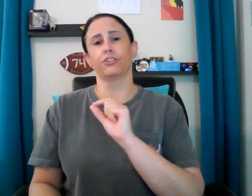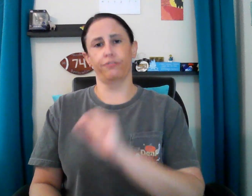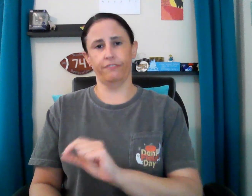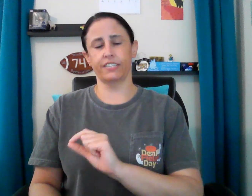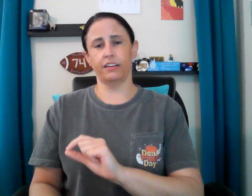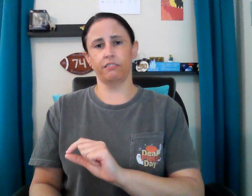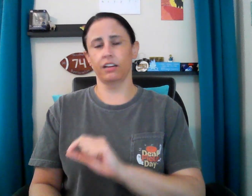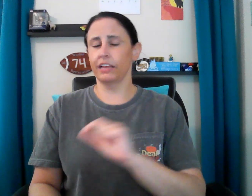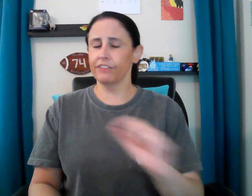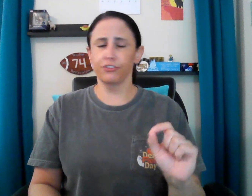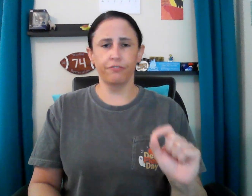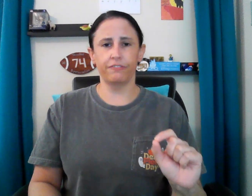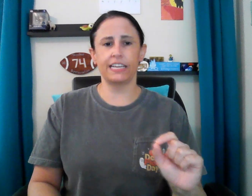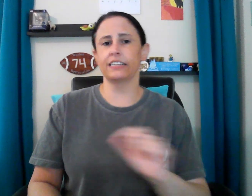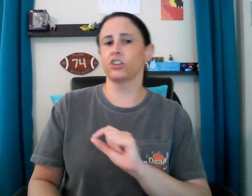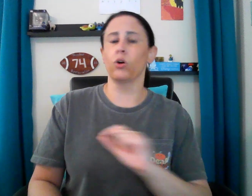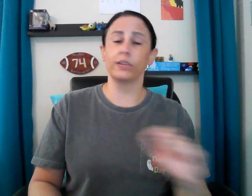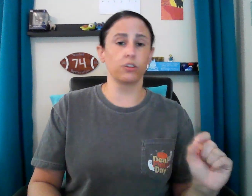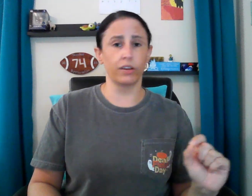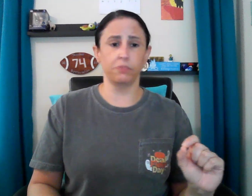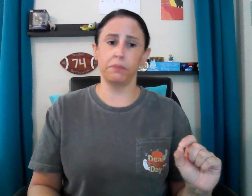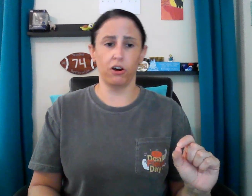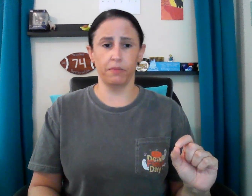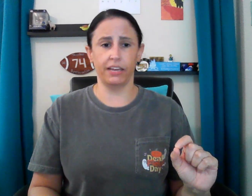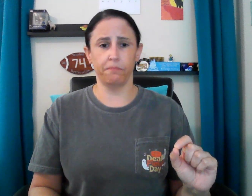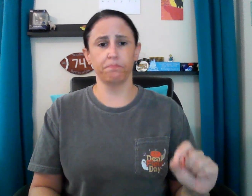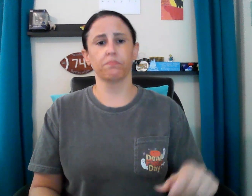through 15. 11 through 15 is always going to be palm in.